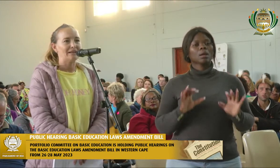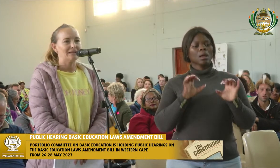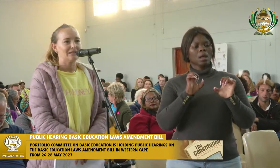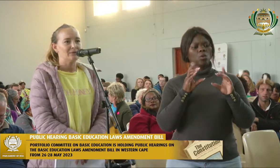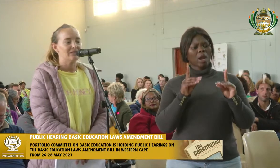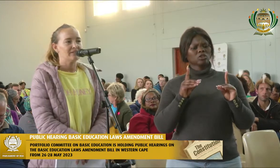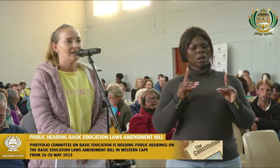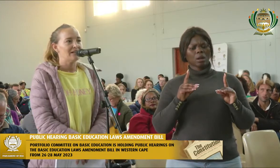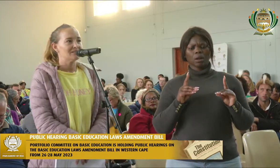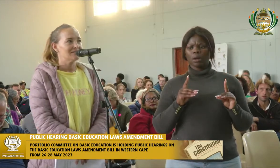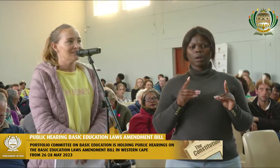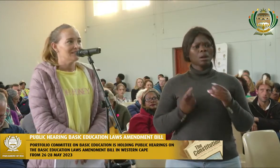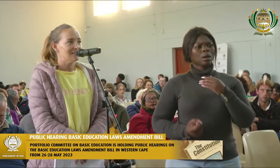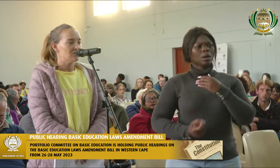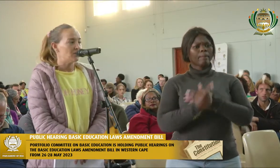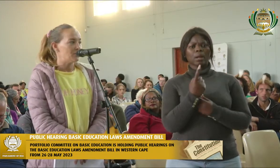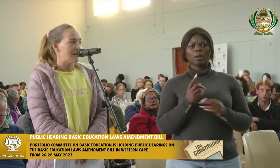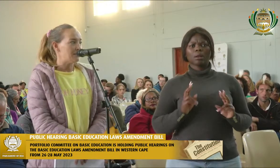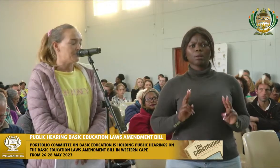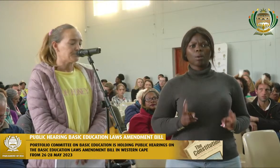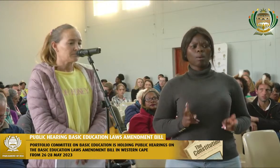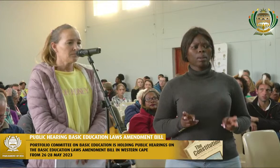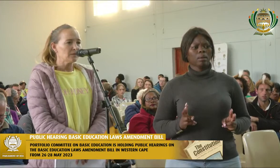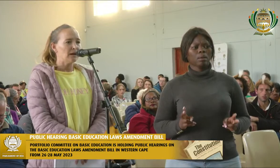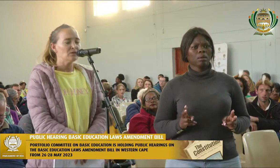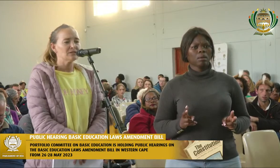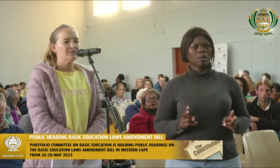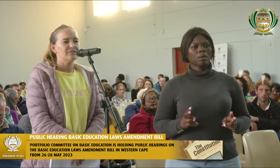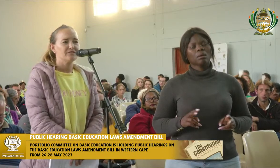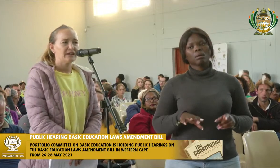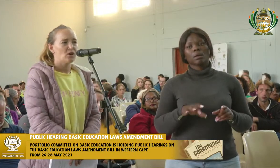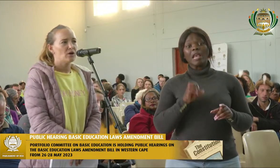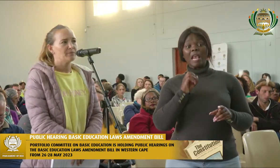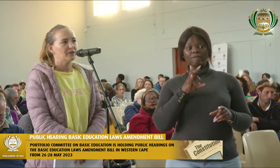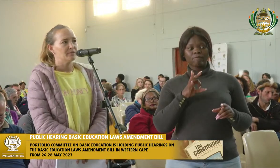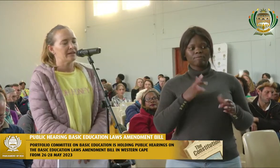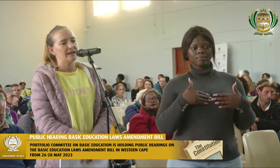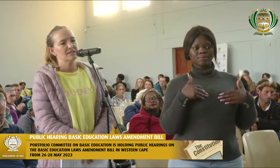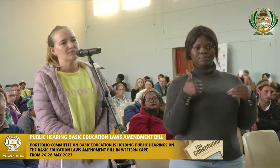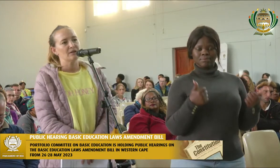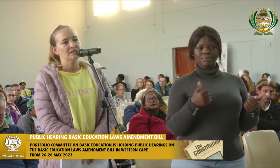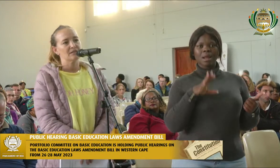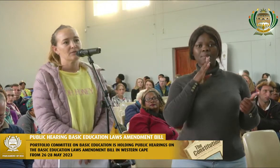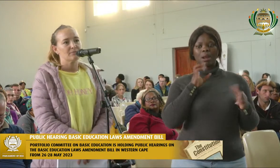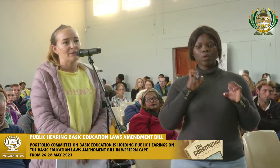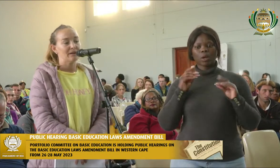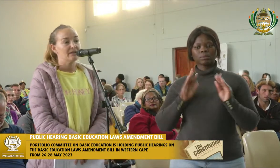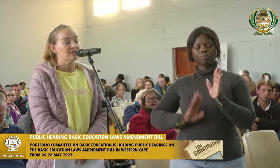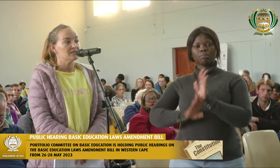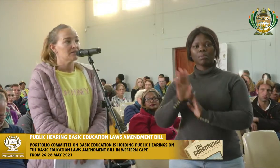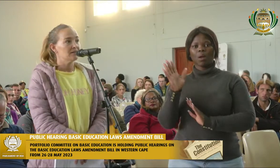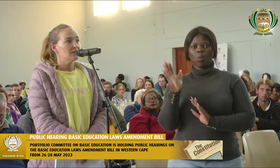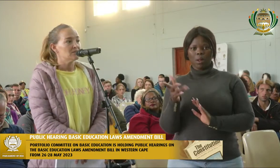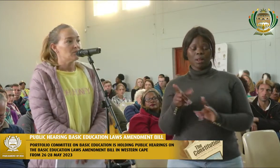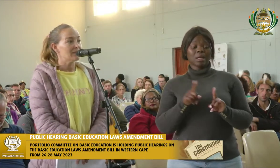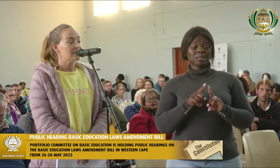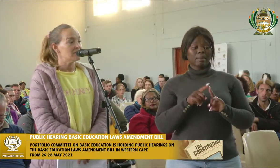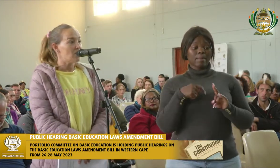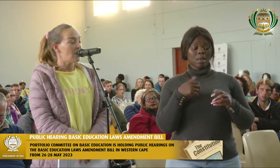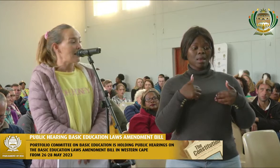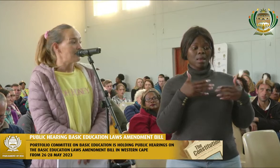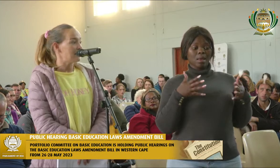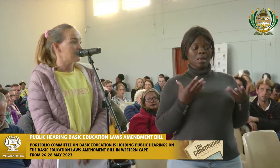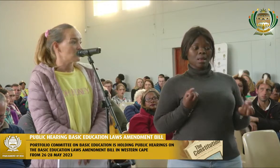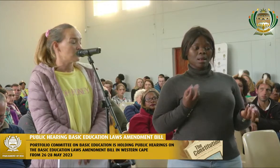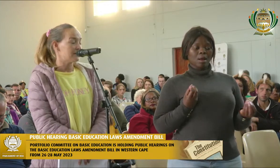happens organically when everything else is going well. I also have a very open communication policy with my parents. So when